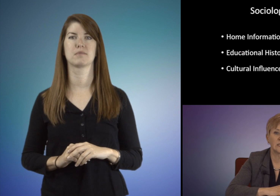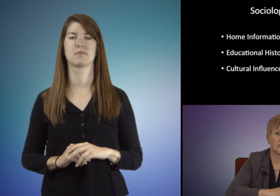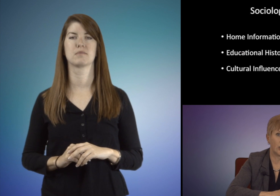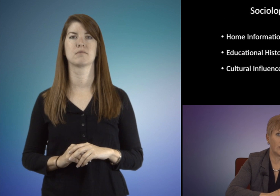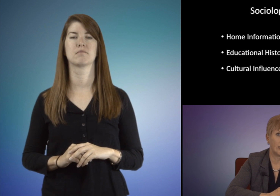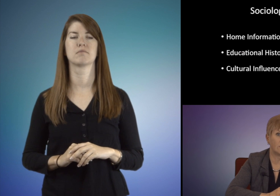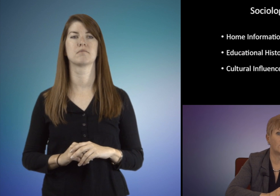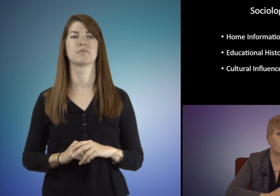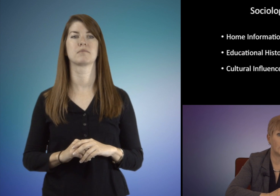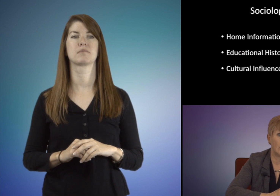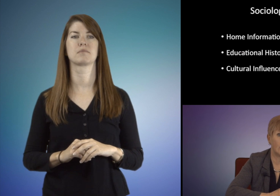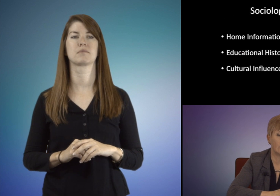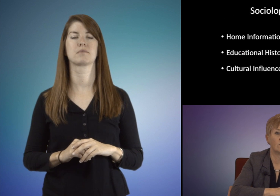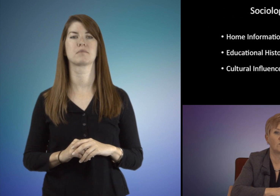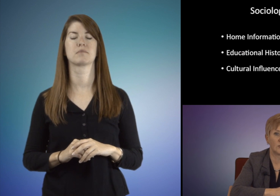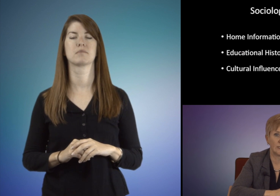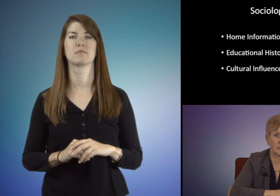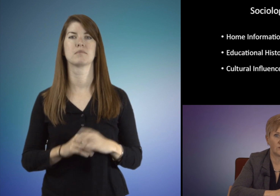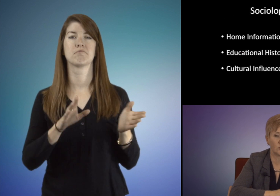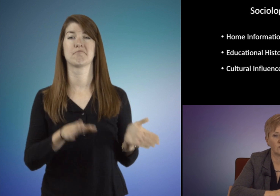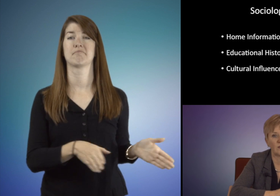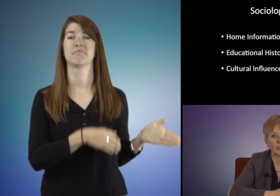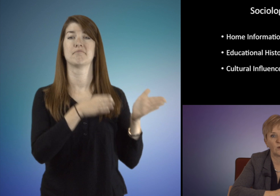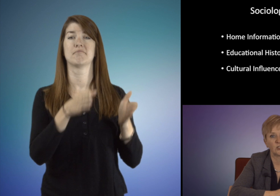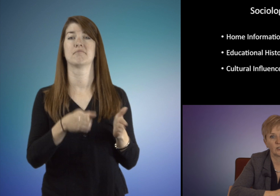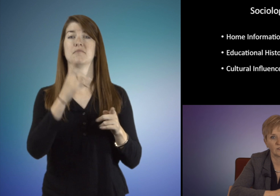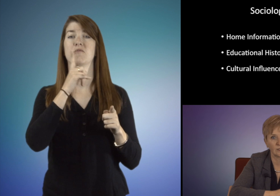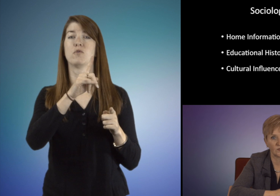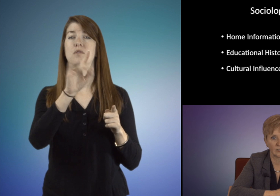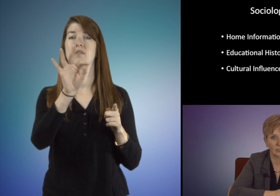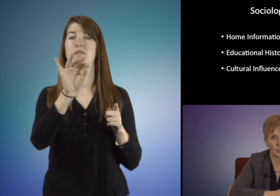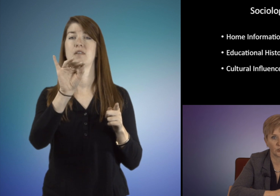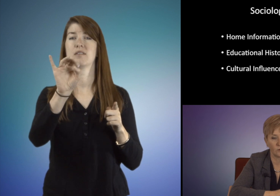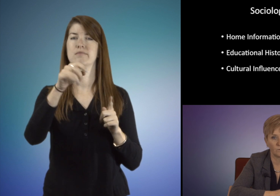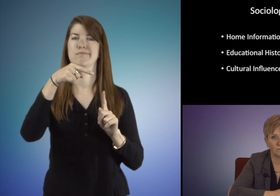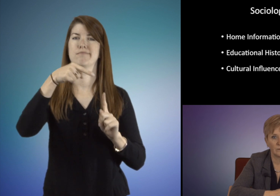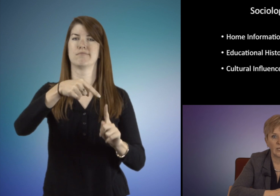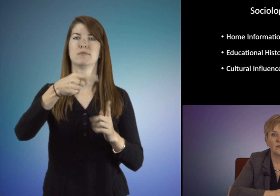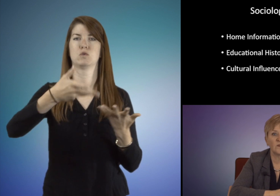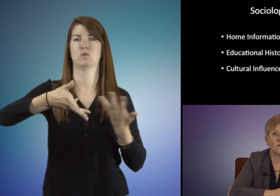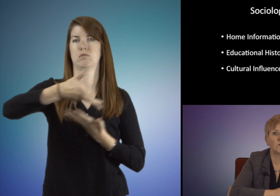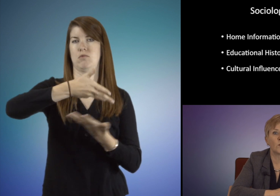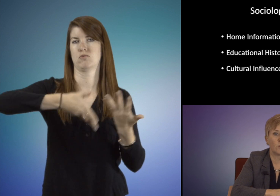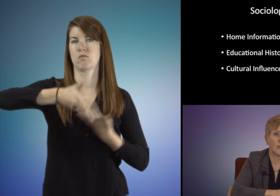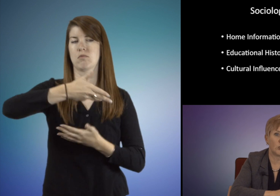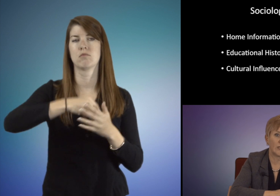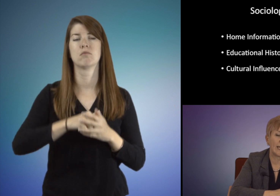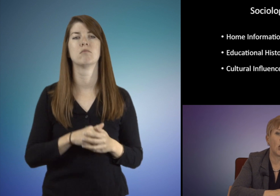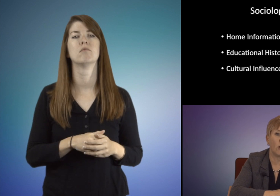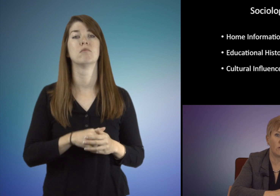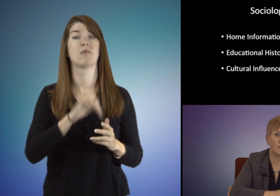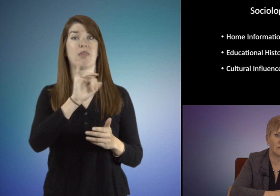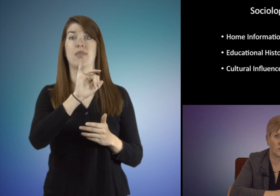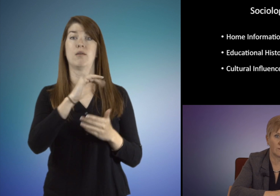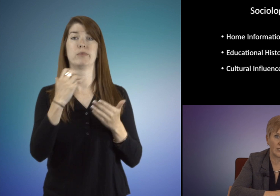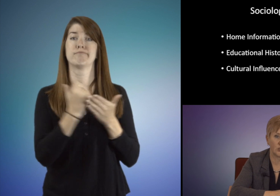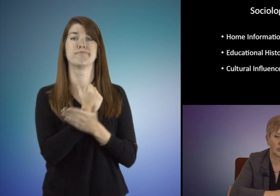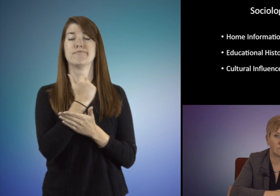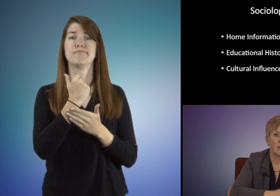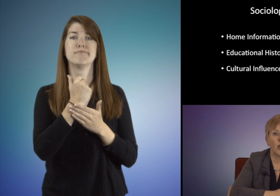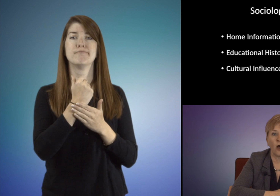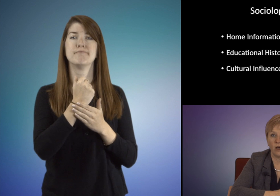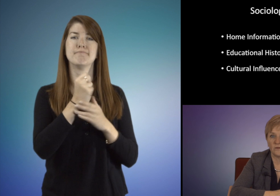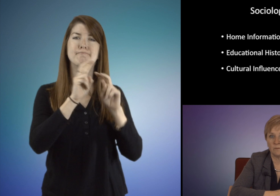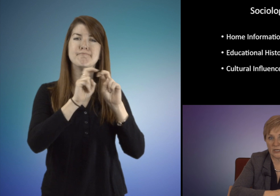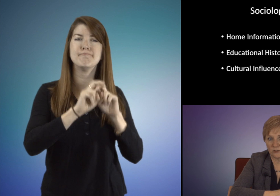The next area for our full and individual evaluation is sociological. This is where we look at home